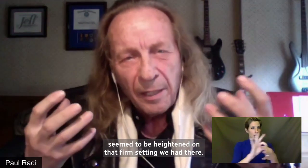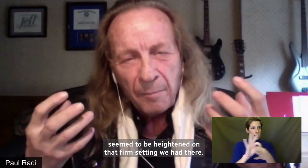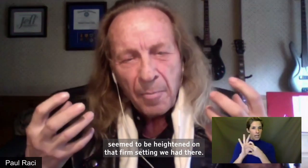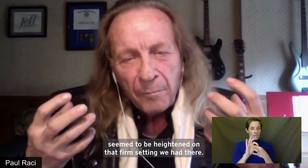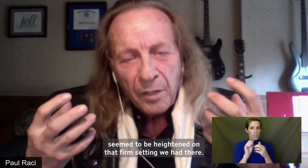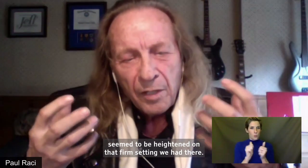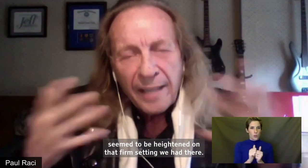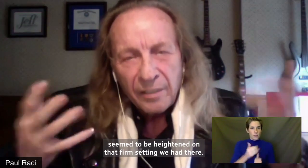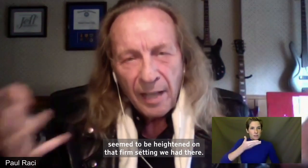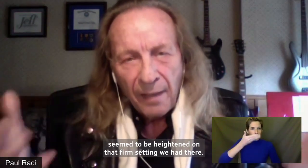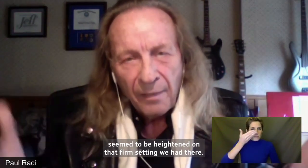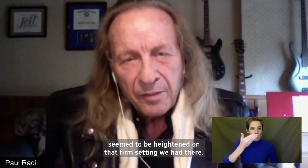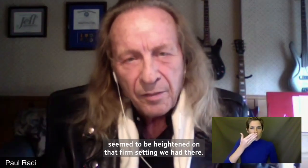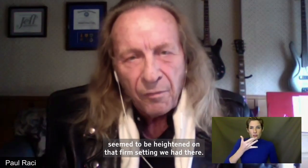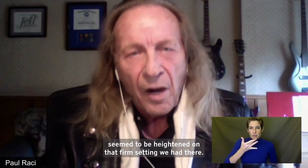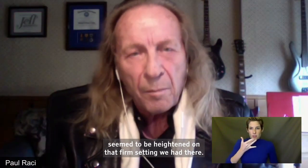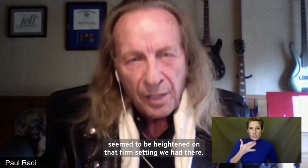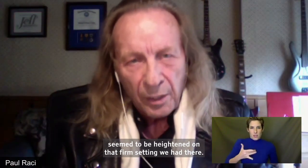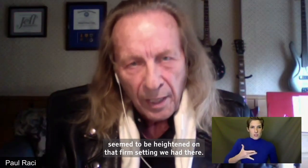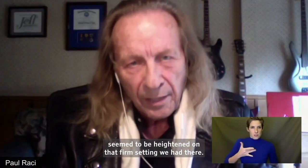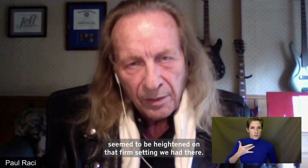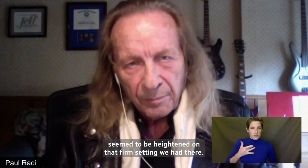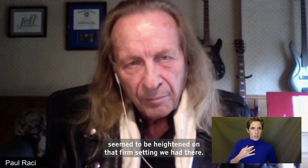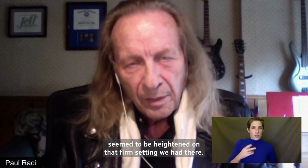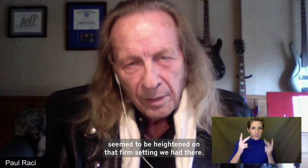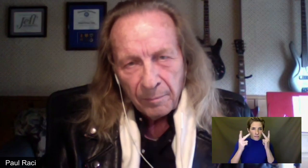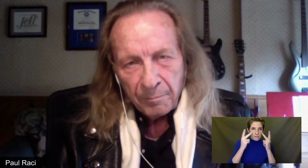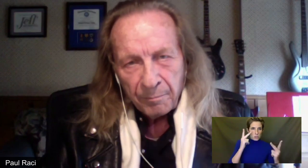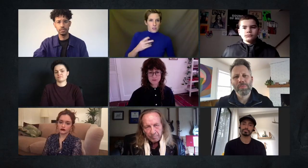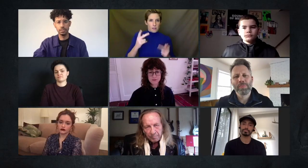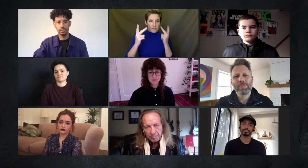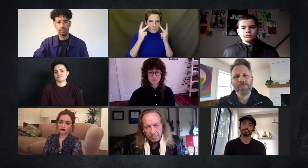to be heightened on that farm setting we had there.